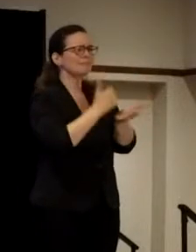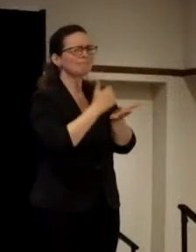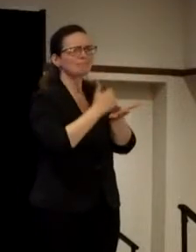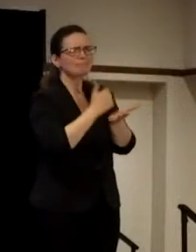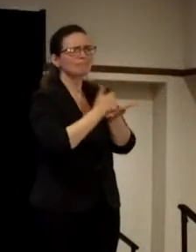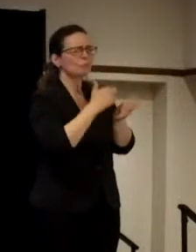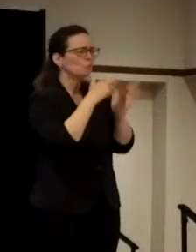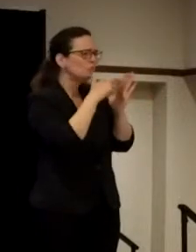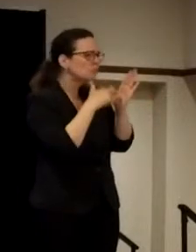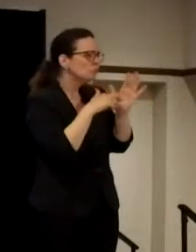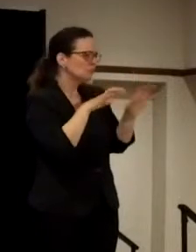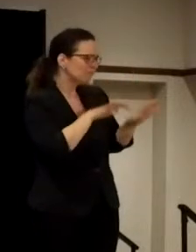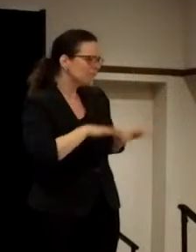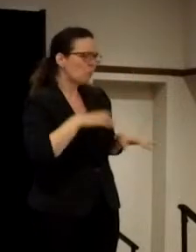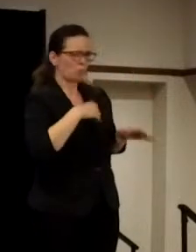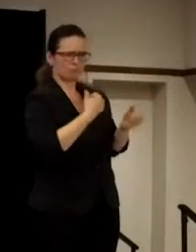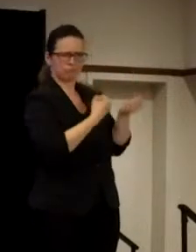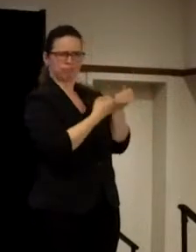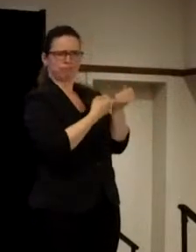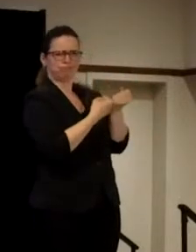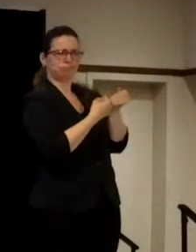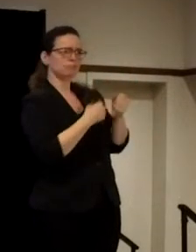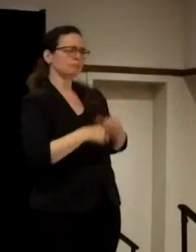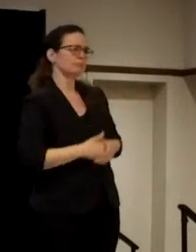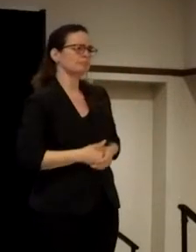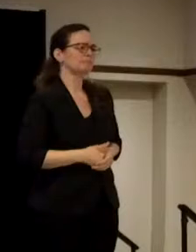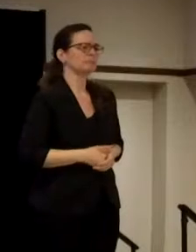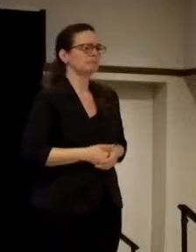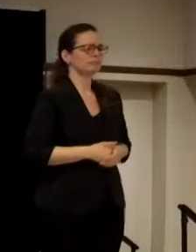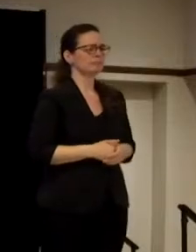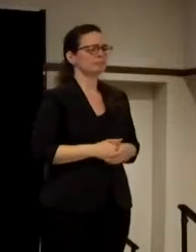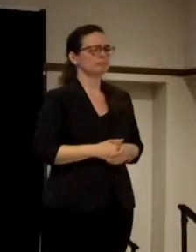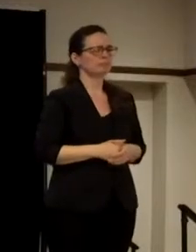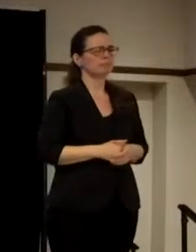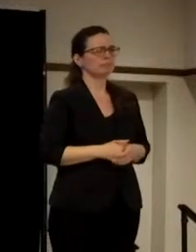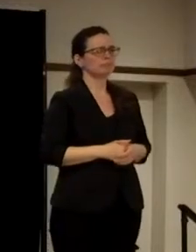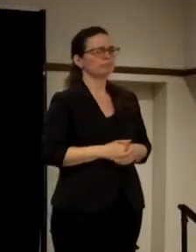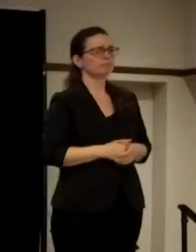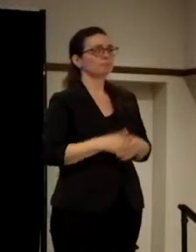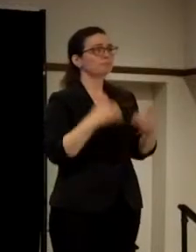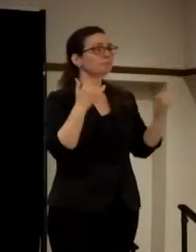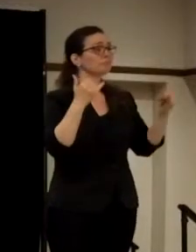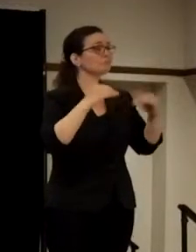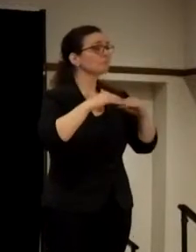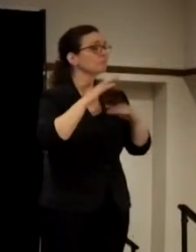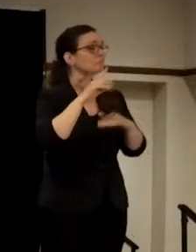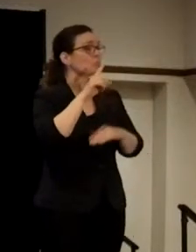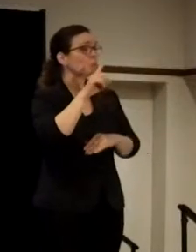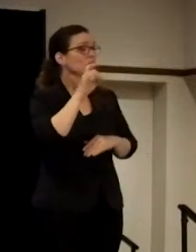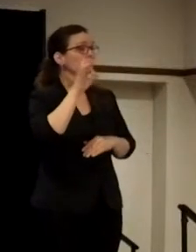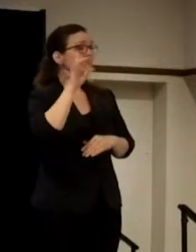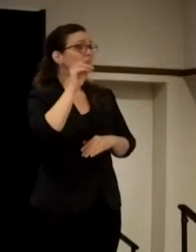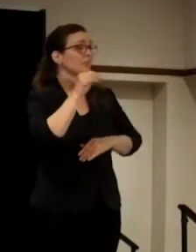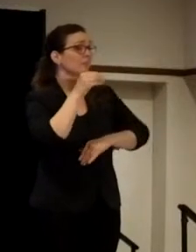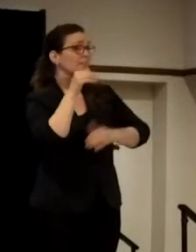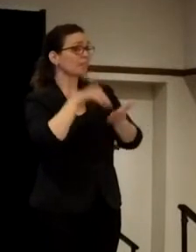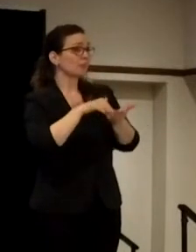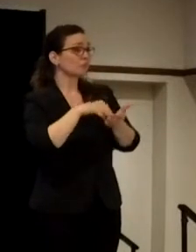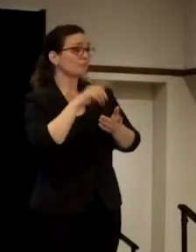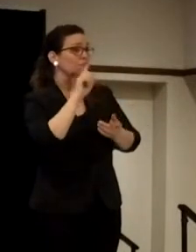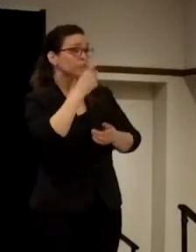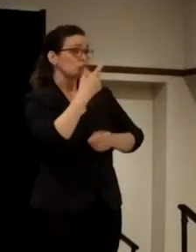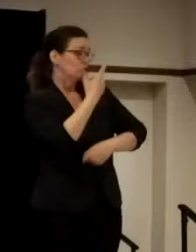callers. Today, we'll go over 180,000 first shots for adults. It's